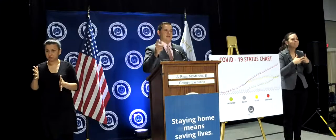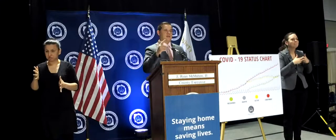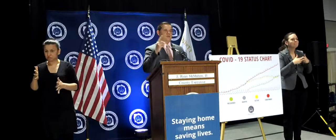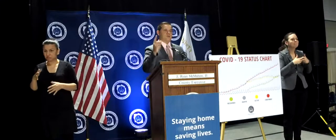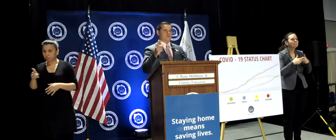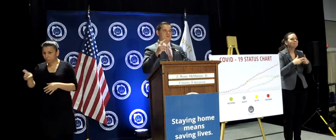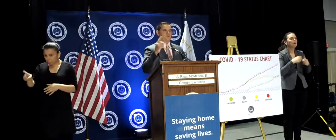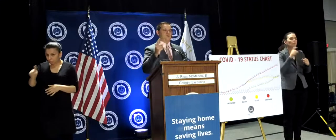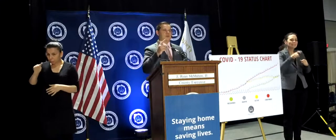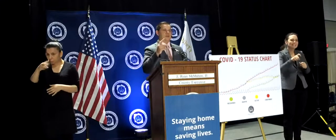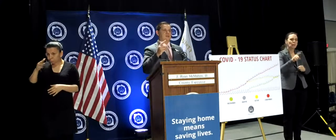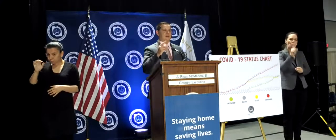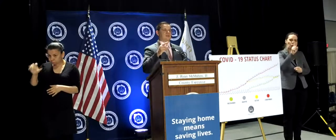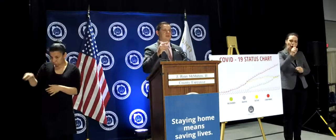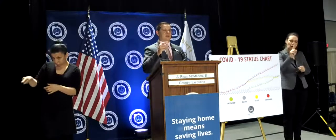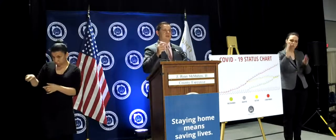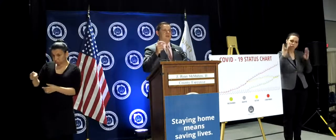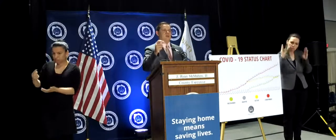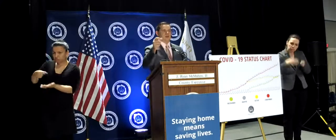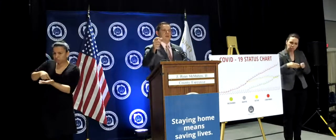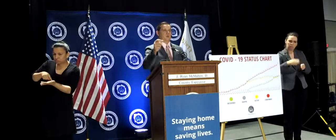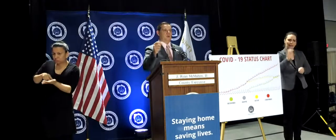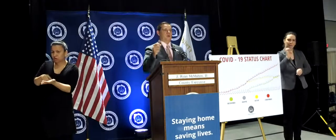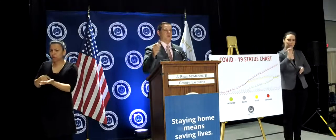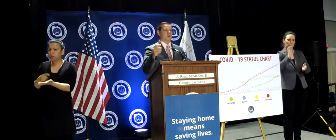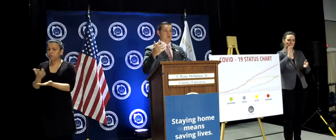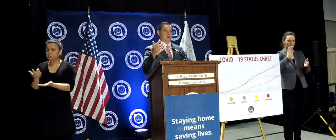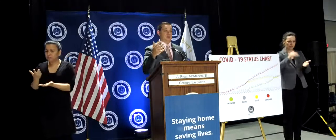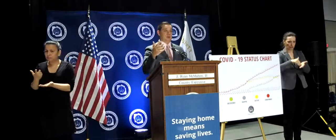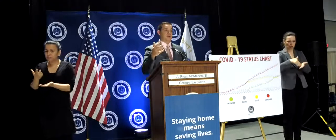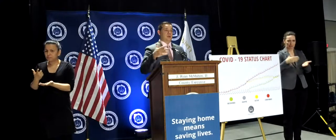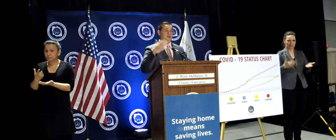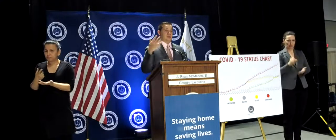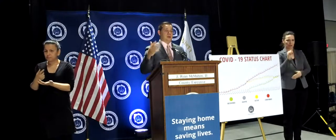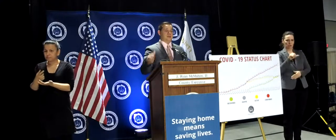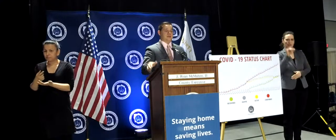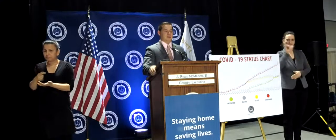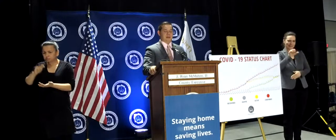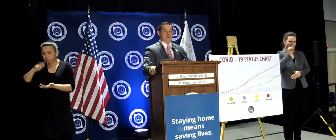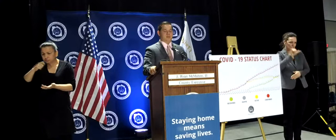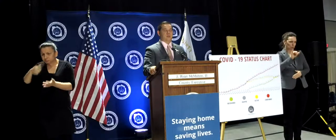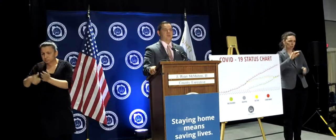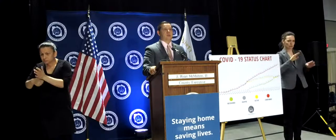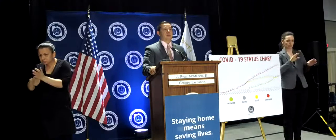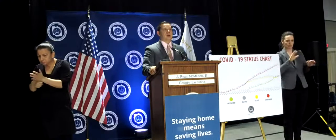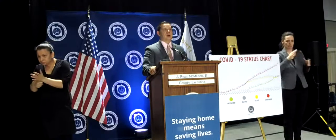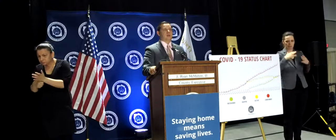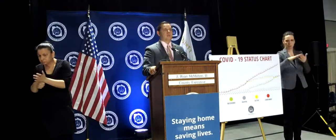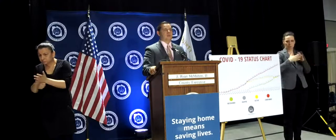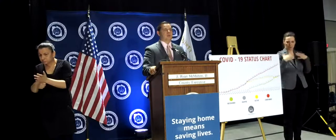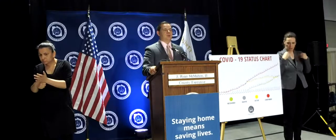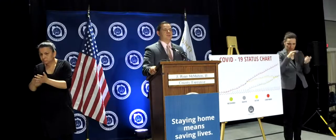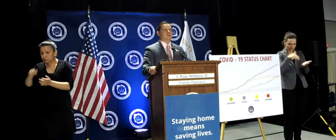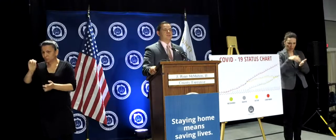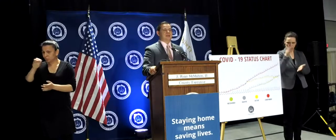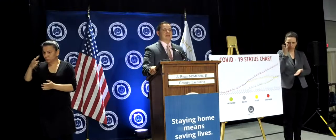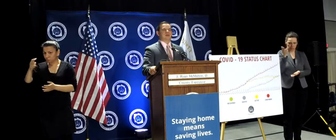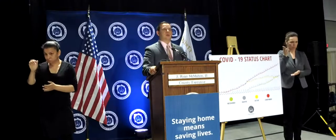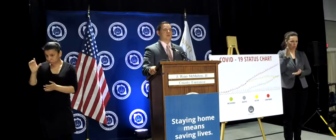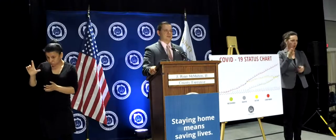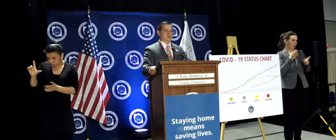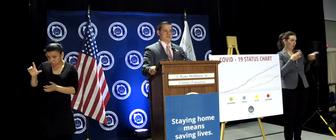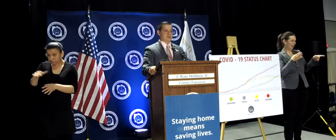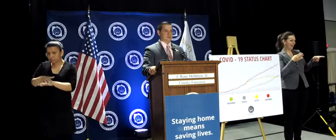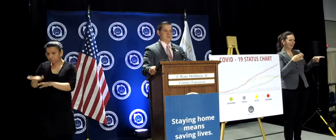that was kind of the first few days that every other community doing what we were doing could do it, so they got slammed nationally. But this is